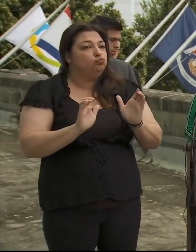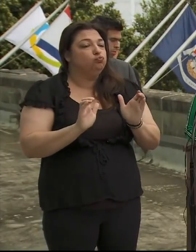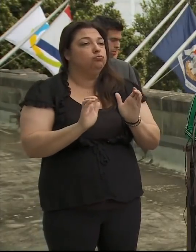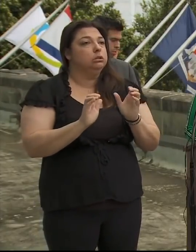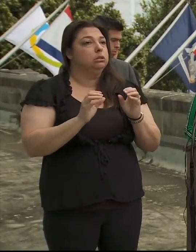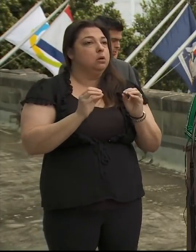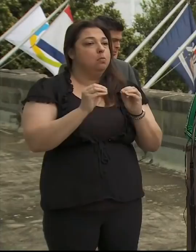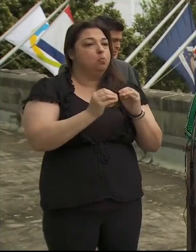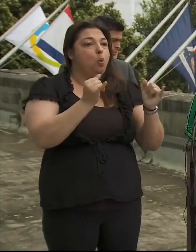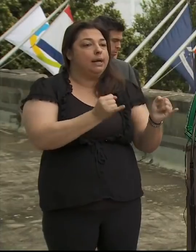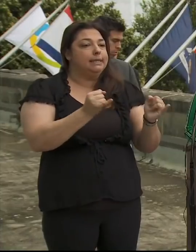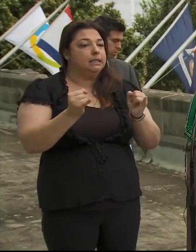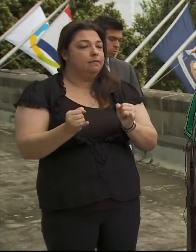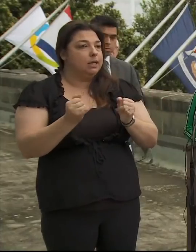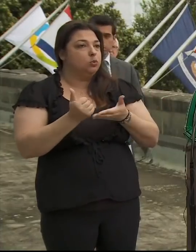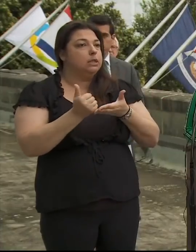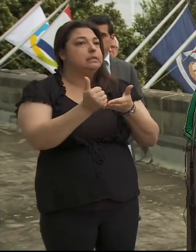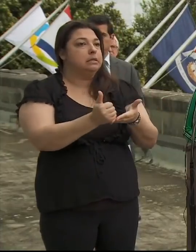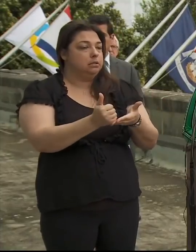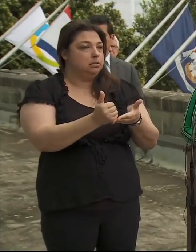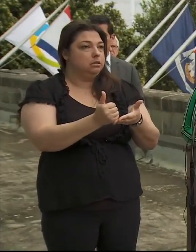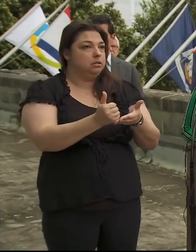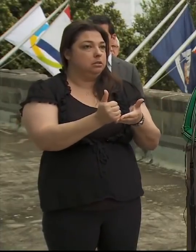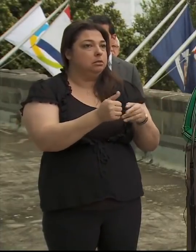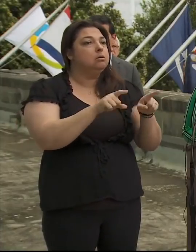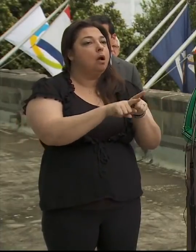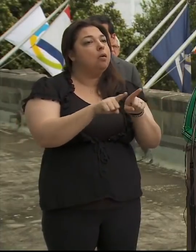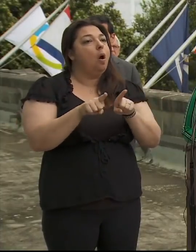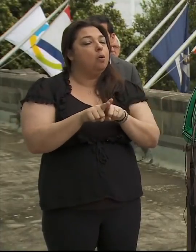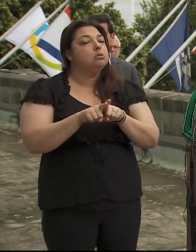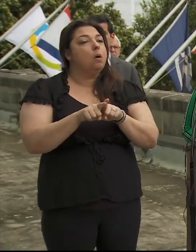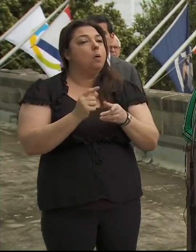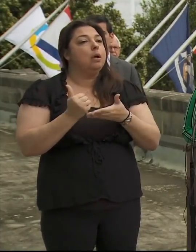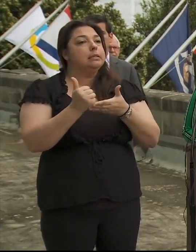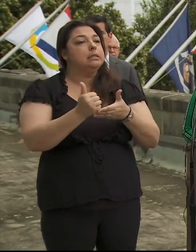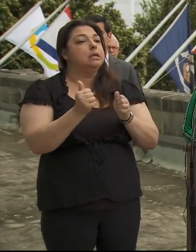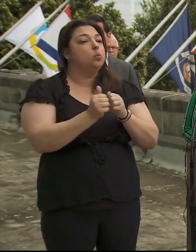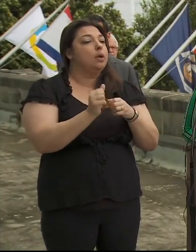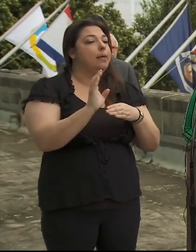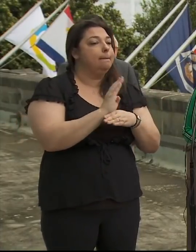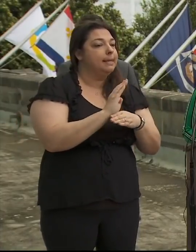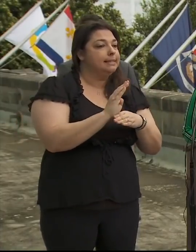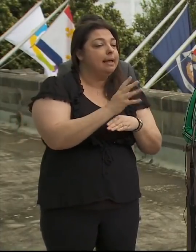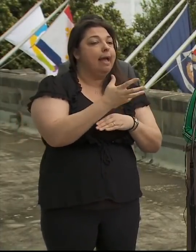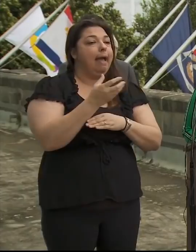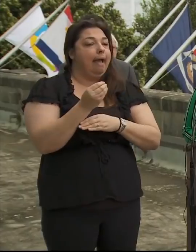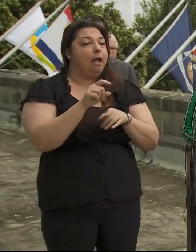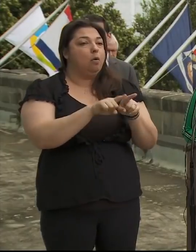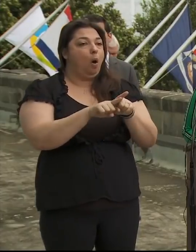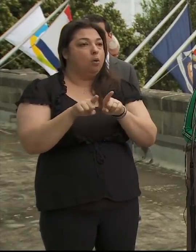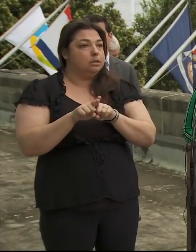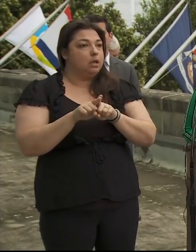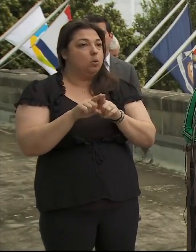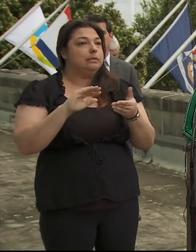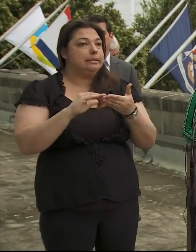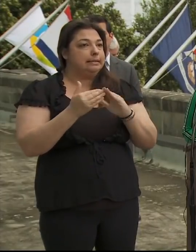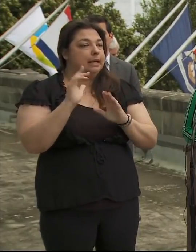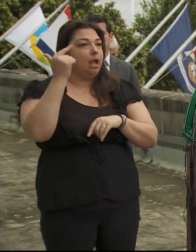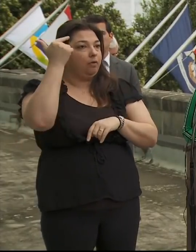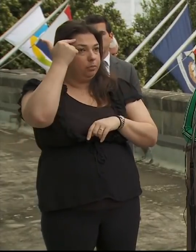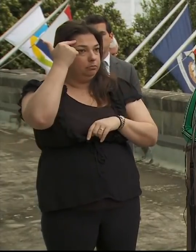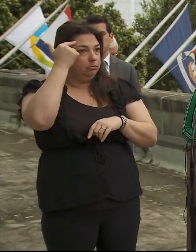direct individual assistance, as well as assistance for our businesses and also for city